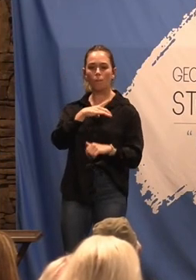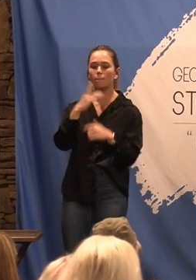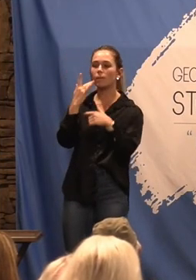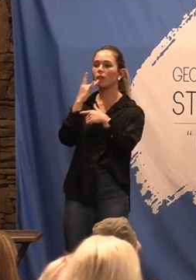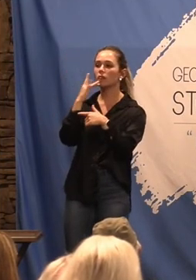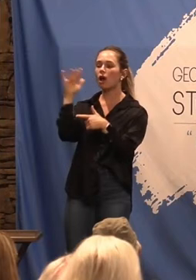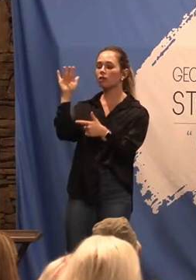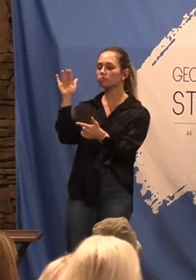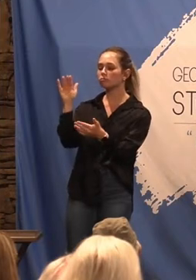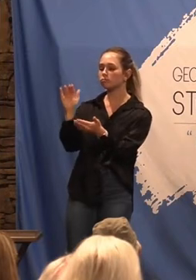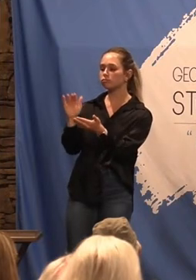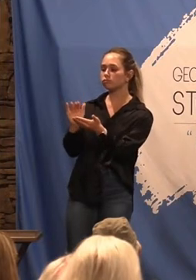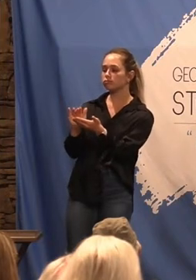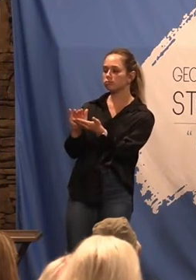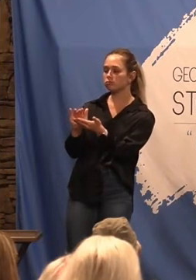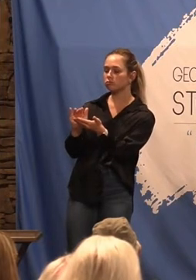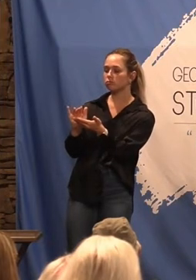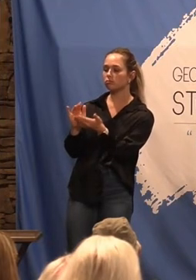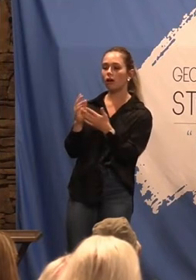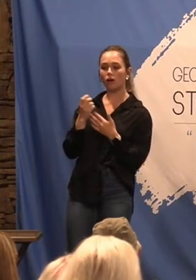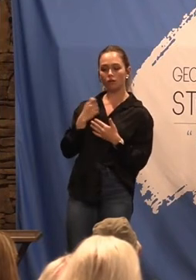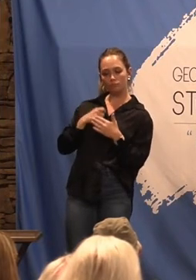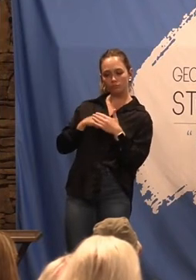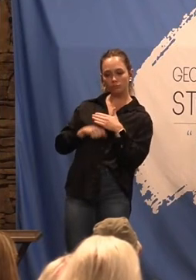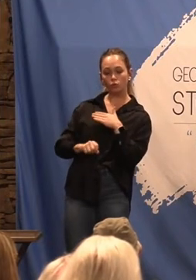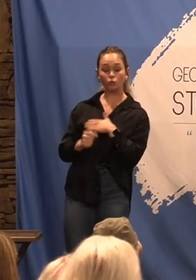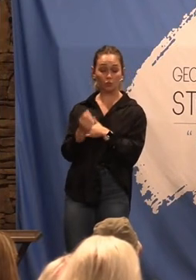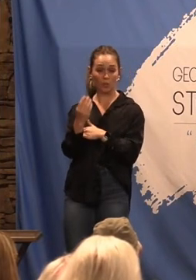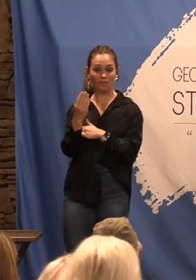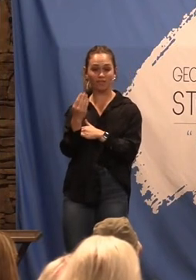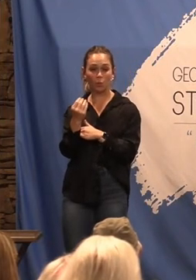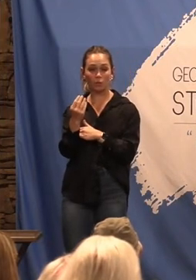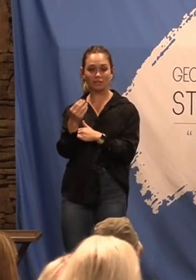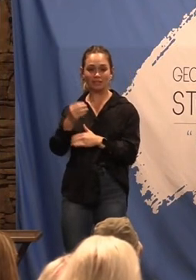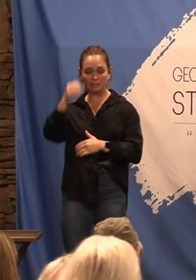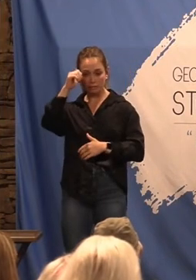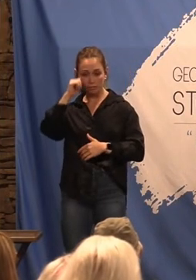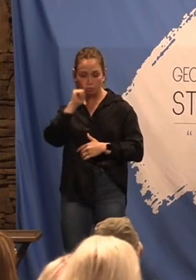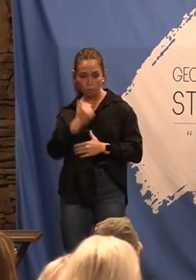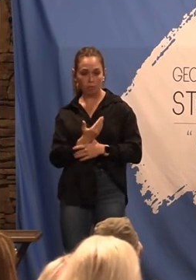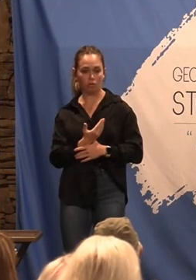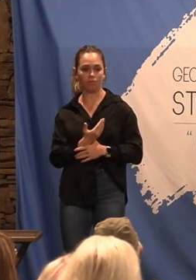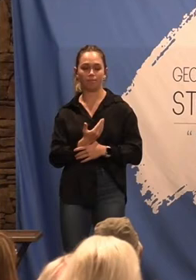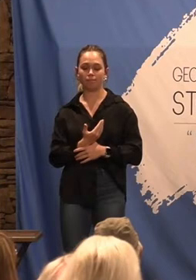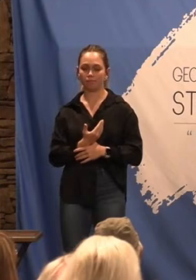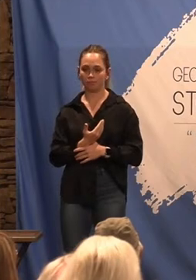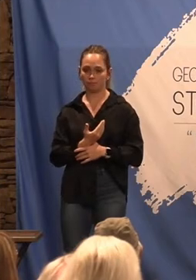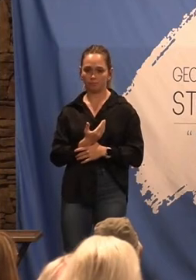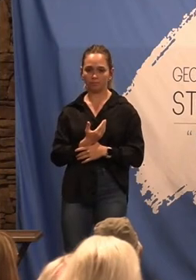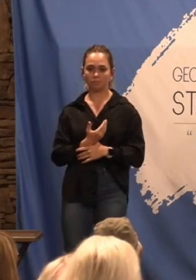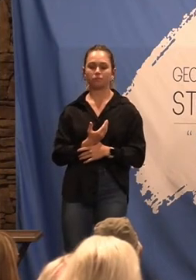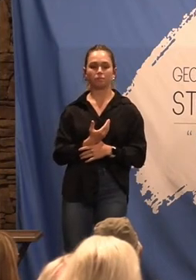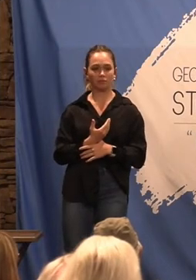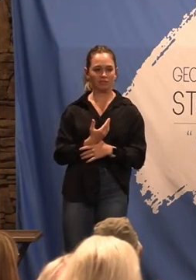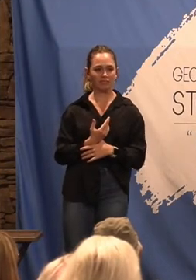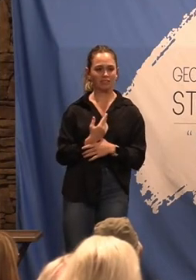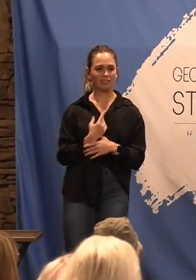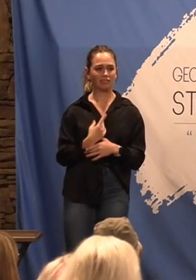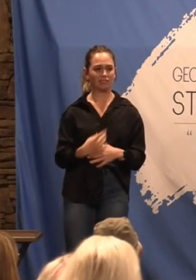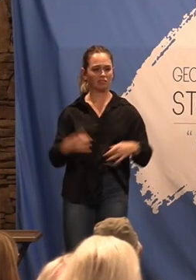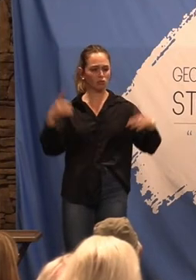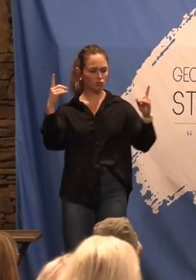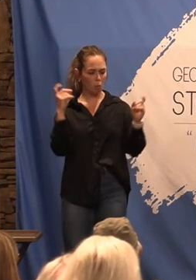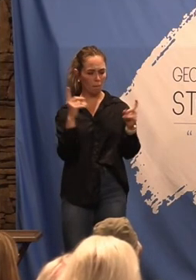luck gave birth to her 14th daughter, thus complicating the